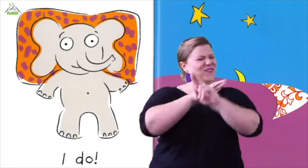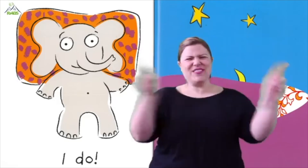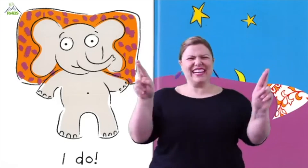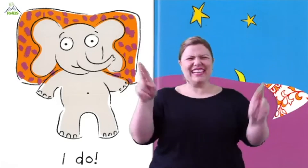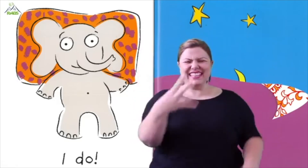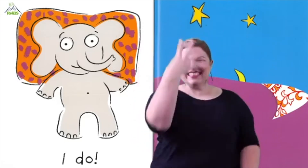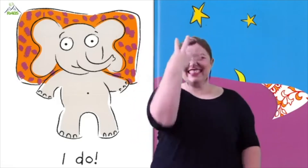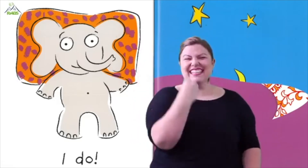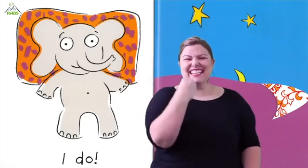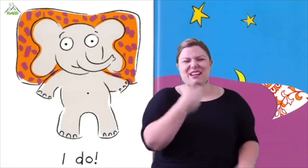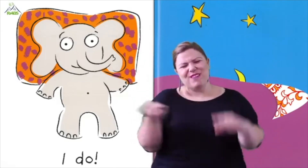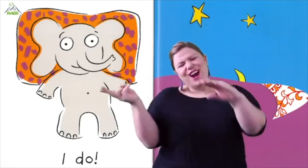I do.